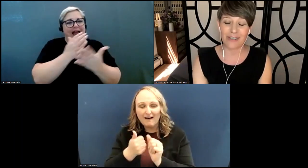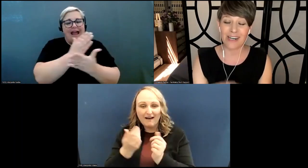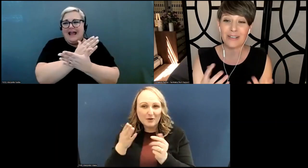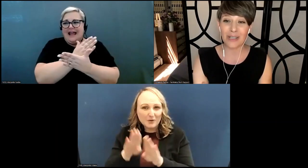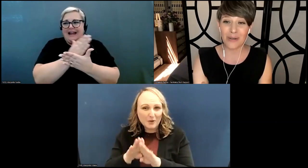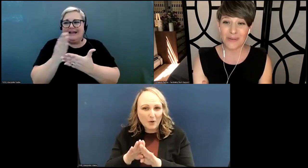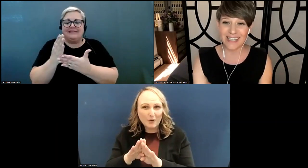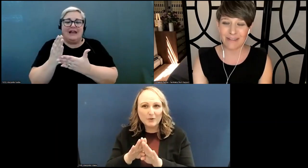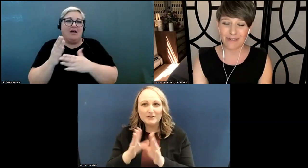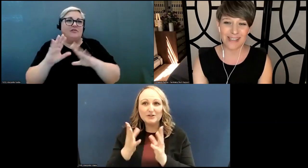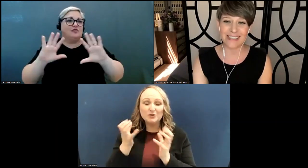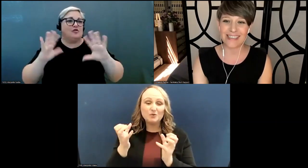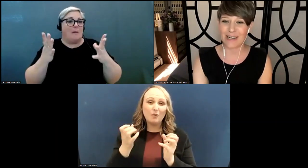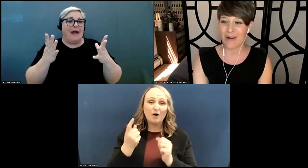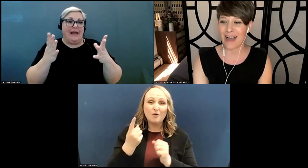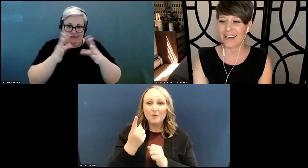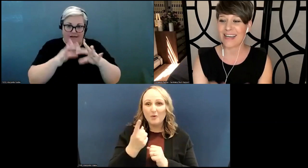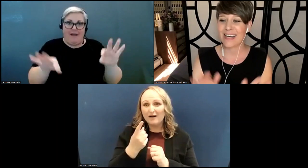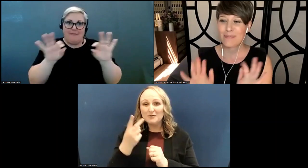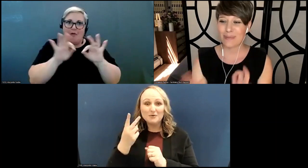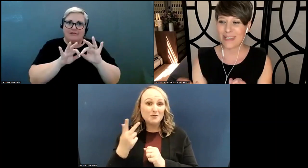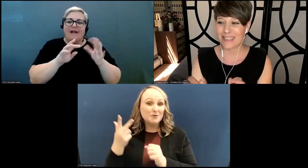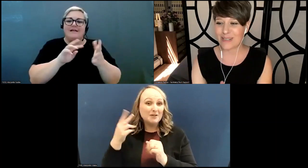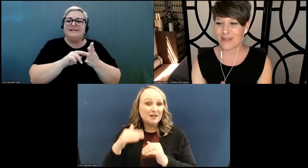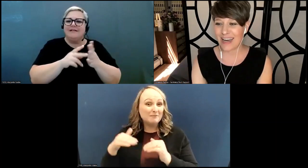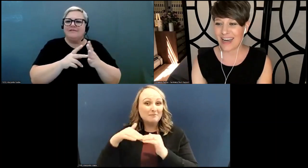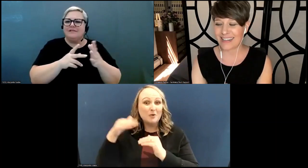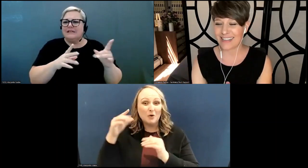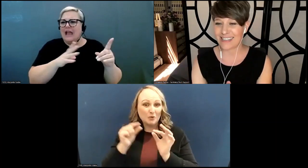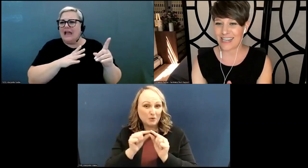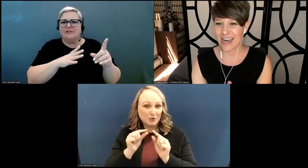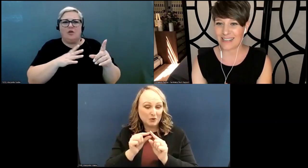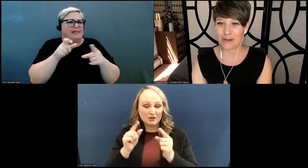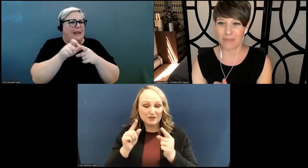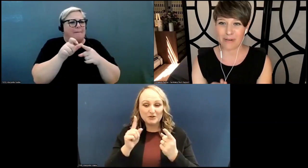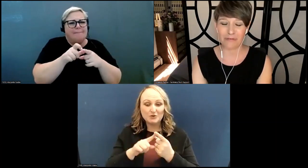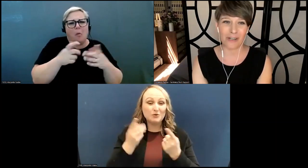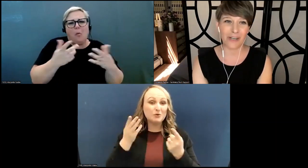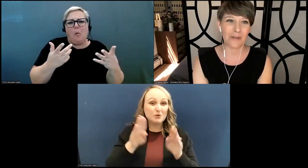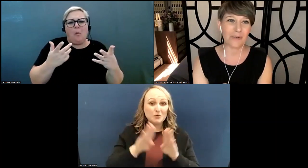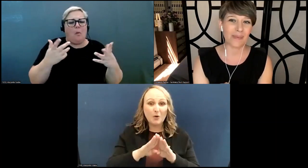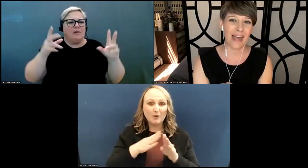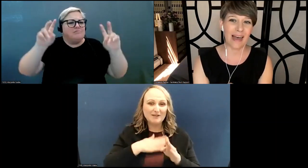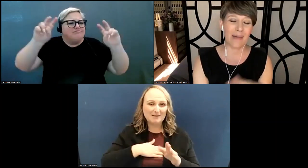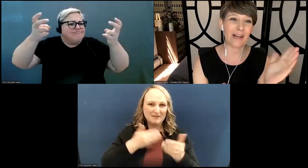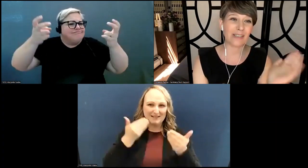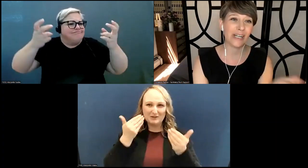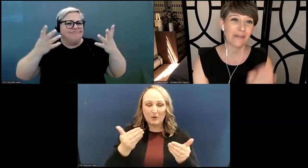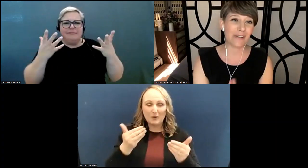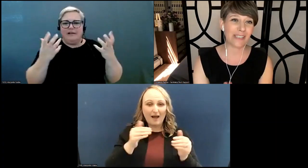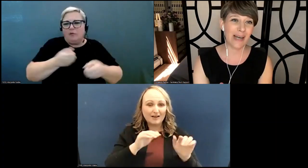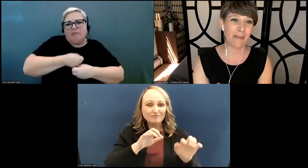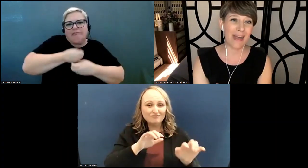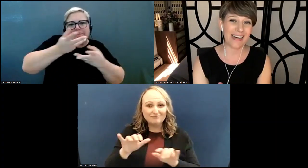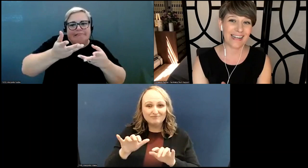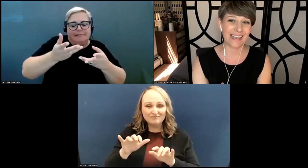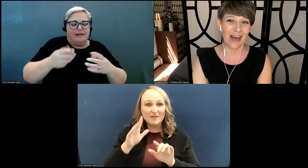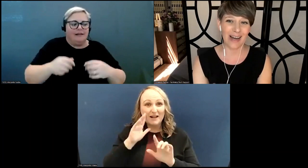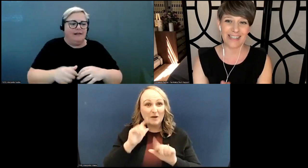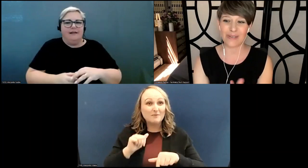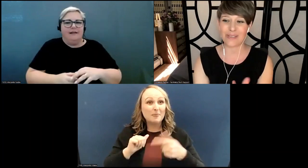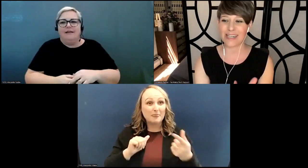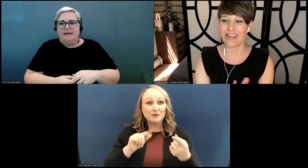to offer in closing for this day one, please do that. The chat is open for you. And I'll turn it over to